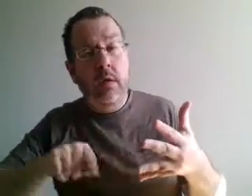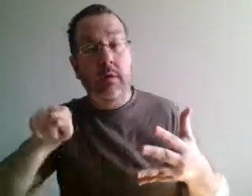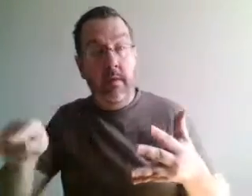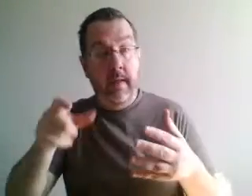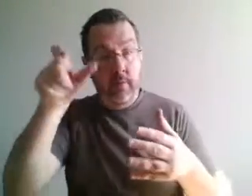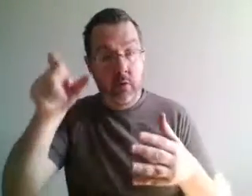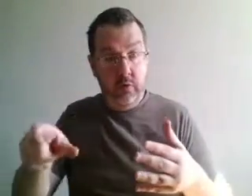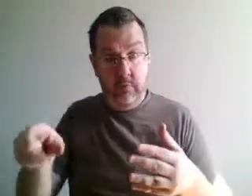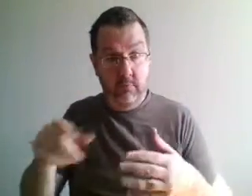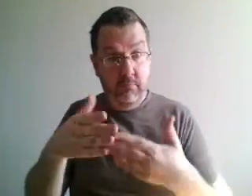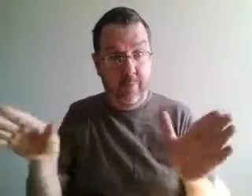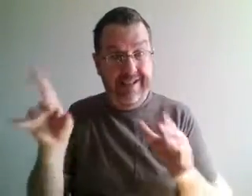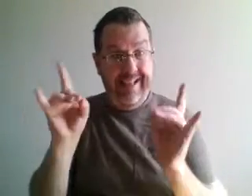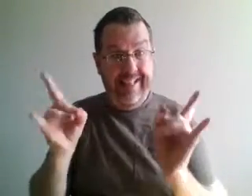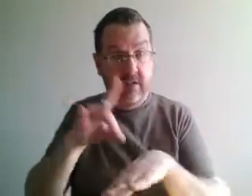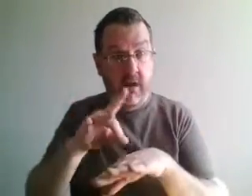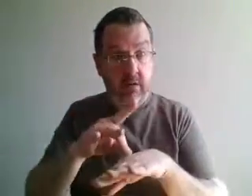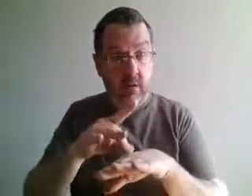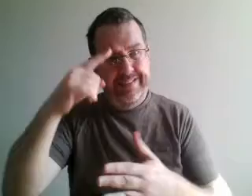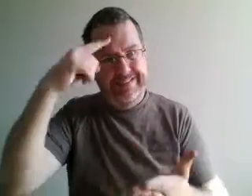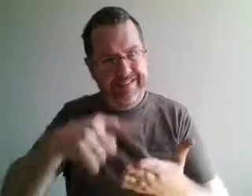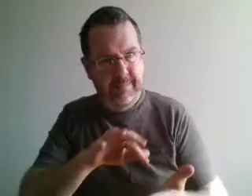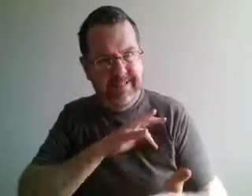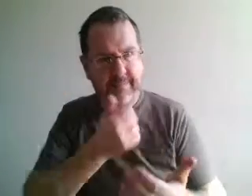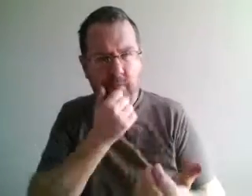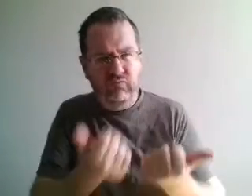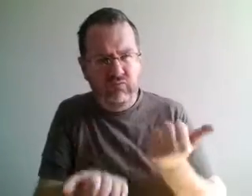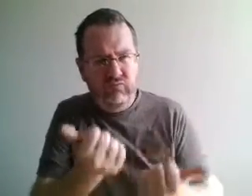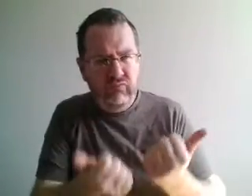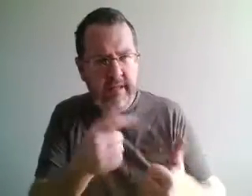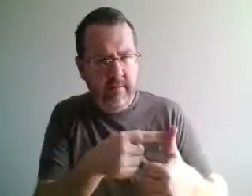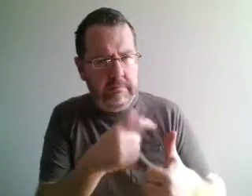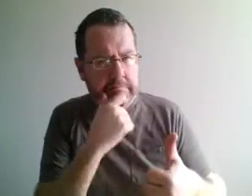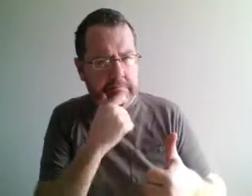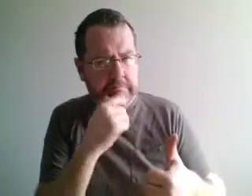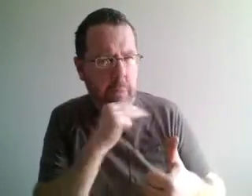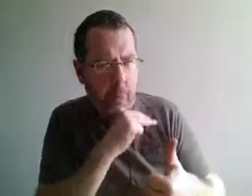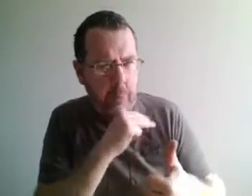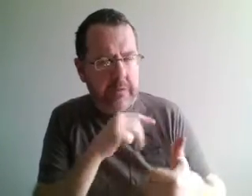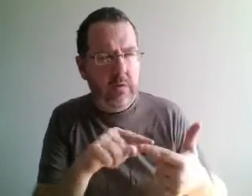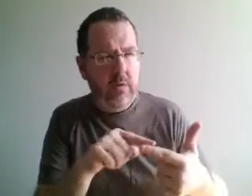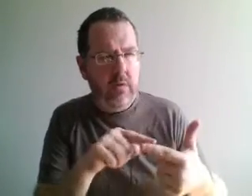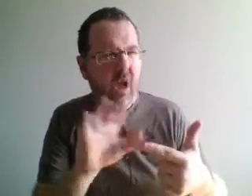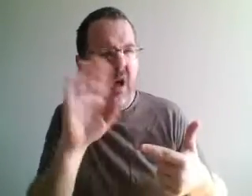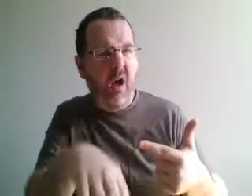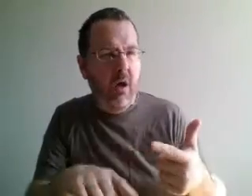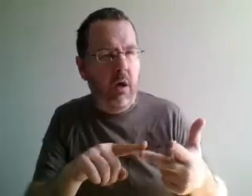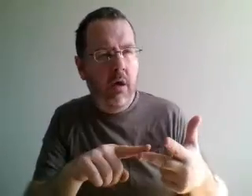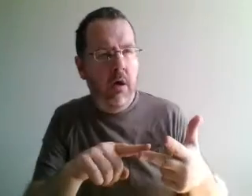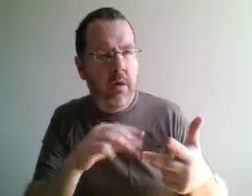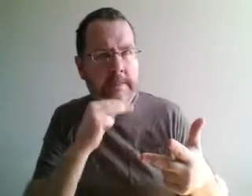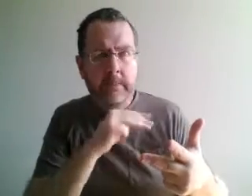not. Again, to reassure that most people who are positive and have the